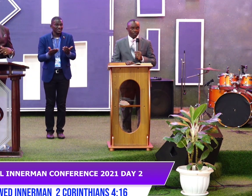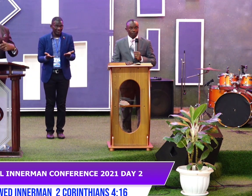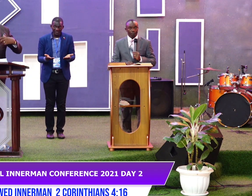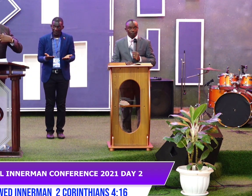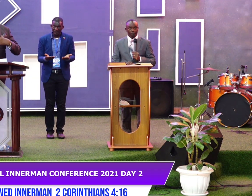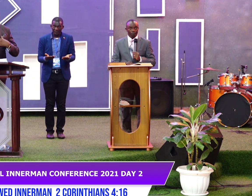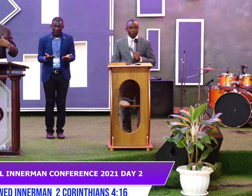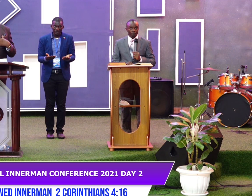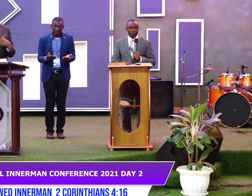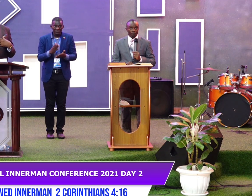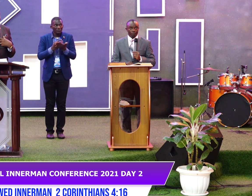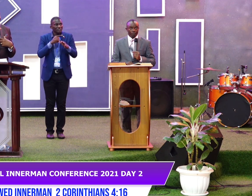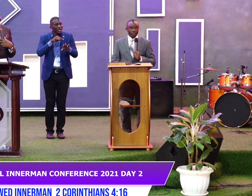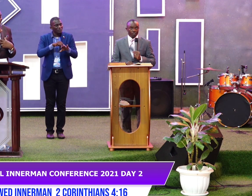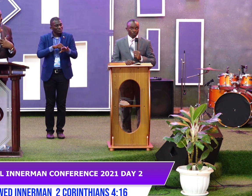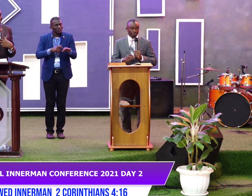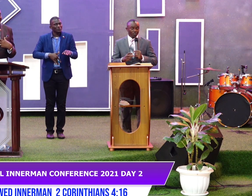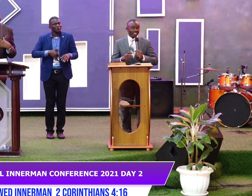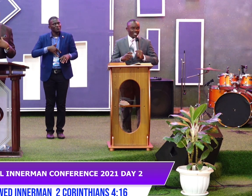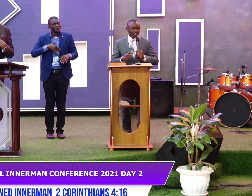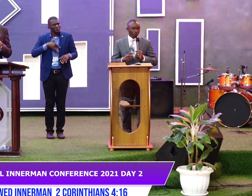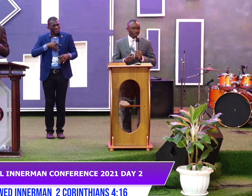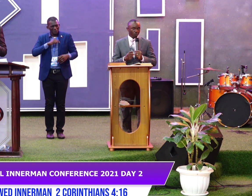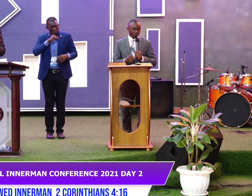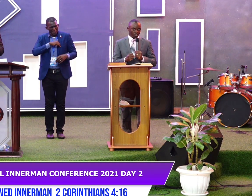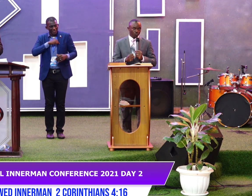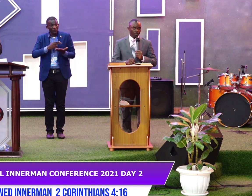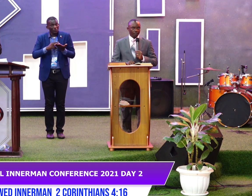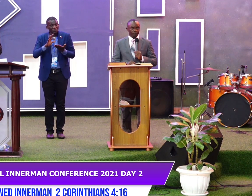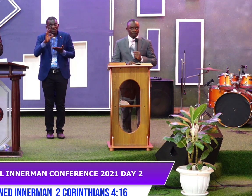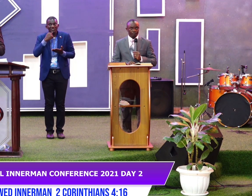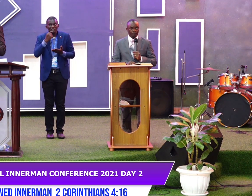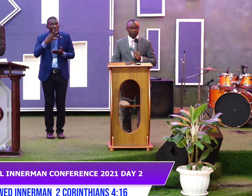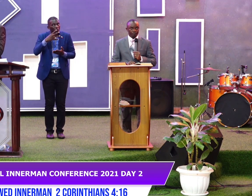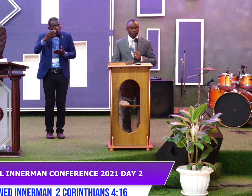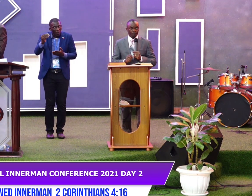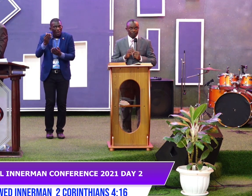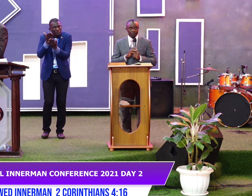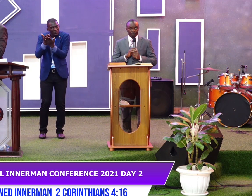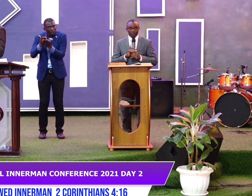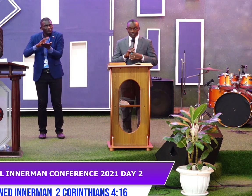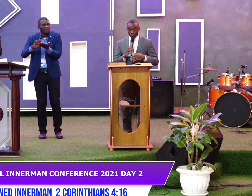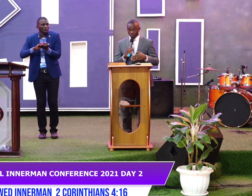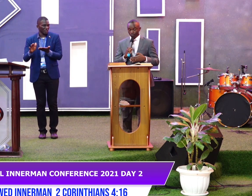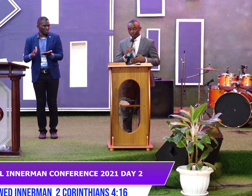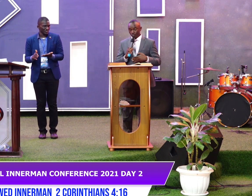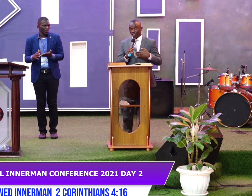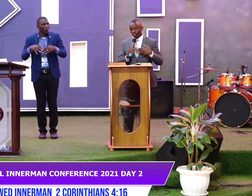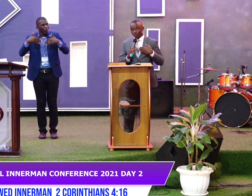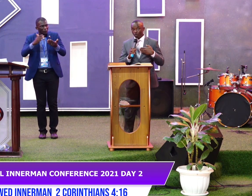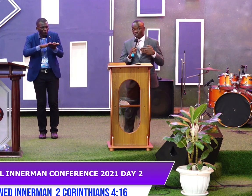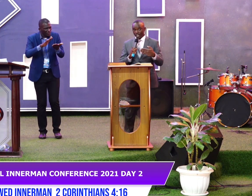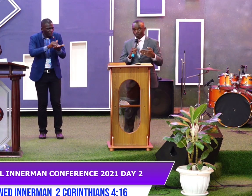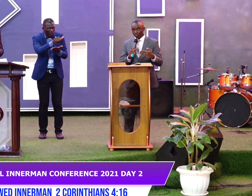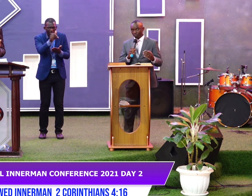with. Owulira kulumirizibwa eri munda. You feel that inward conviction. Ononye okutabagana ne be wasowagana nabo. So that